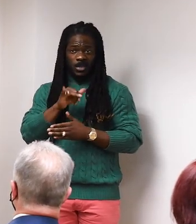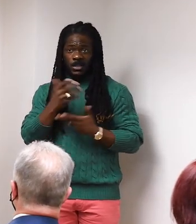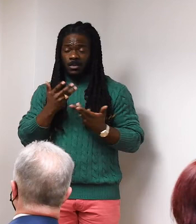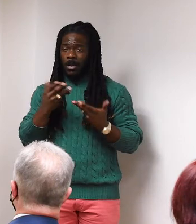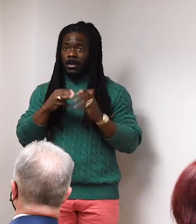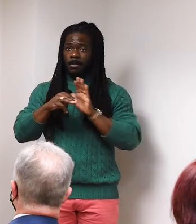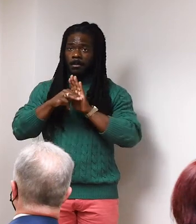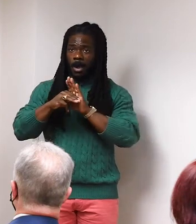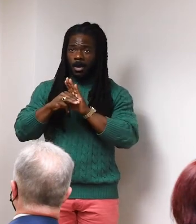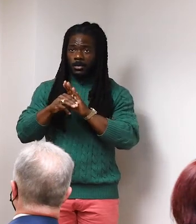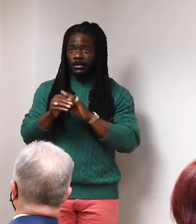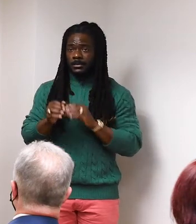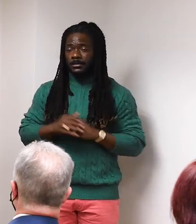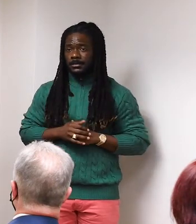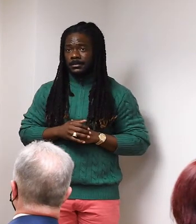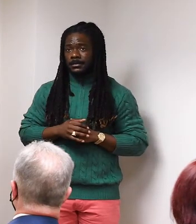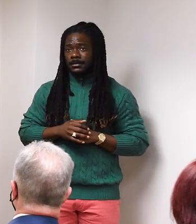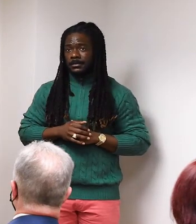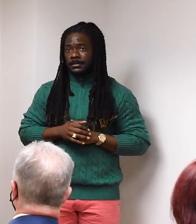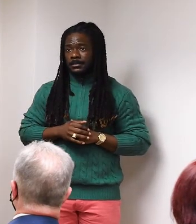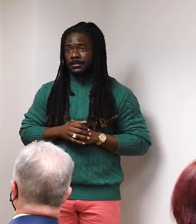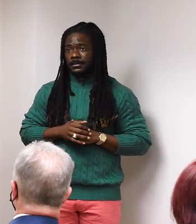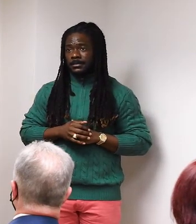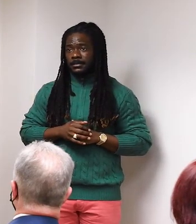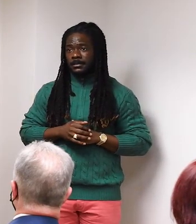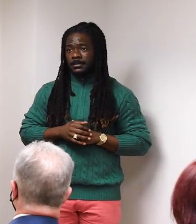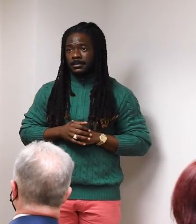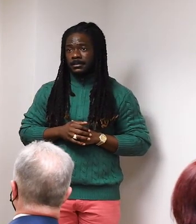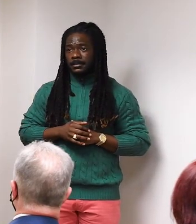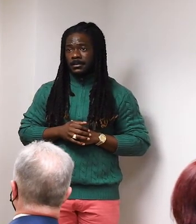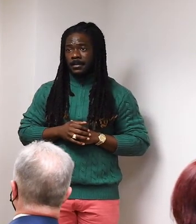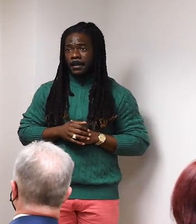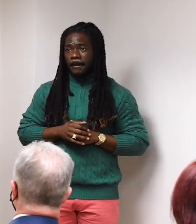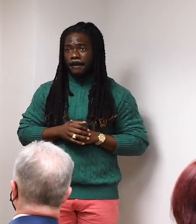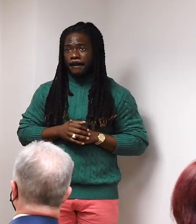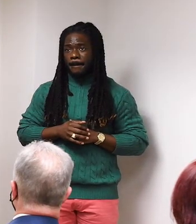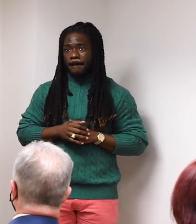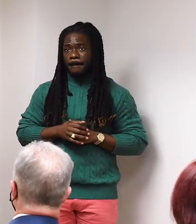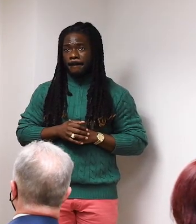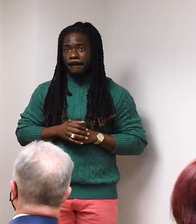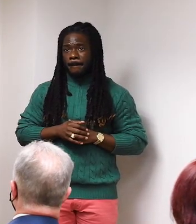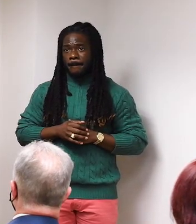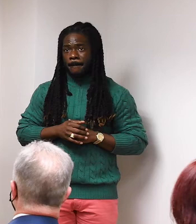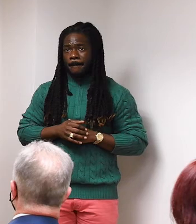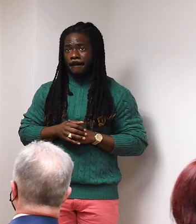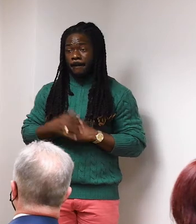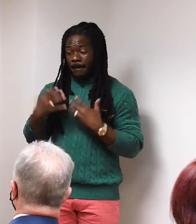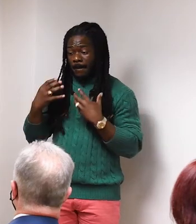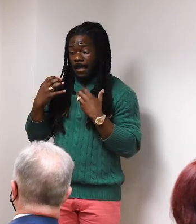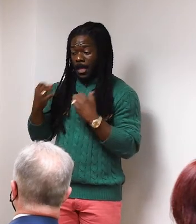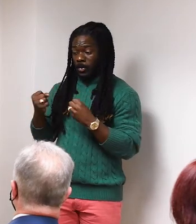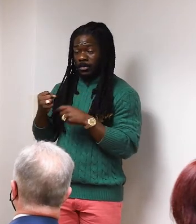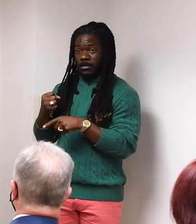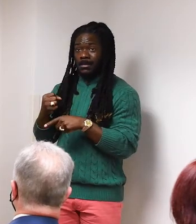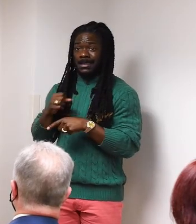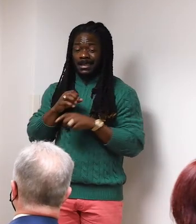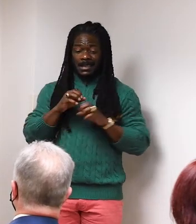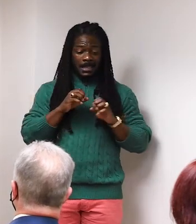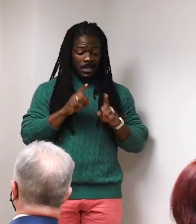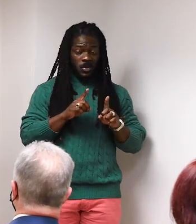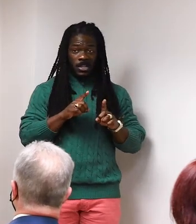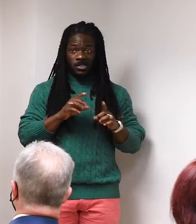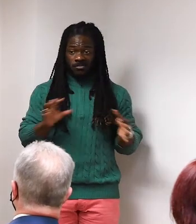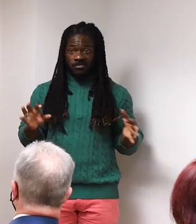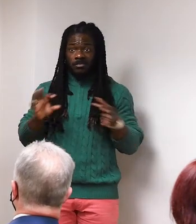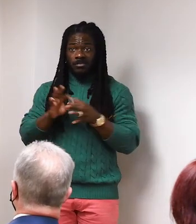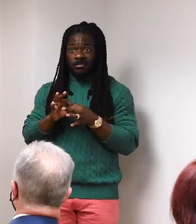In terms of building this connection between health and education that we need to see, doing it